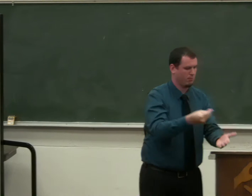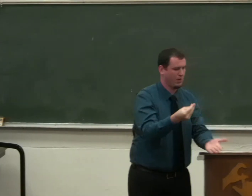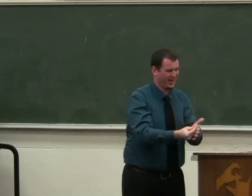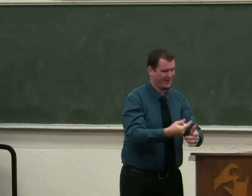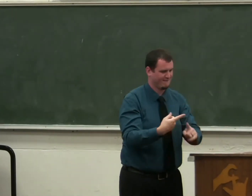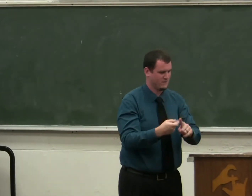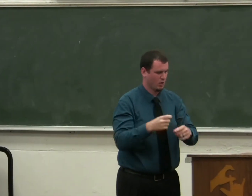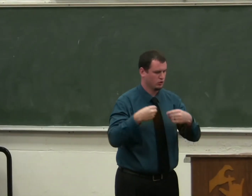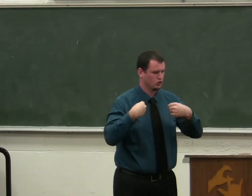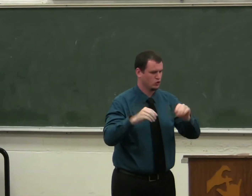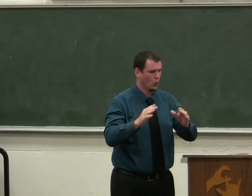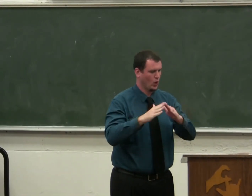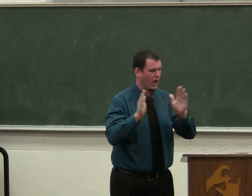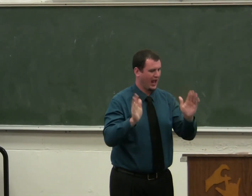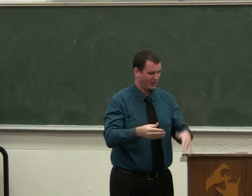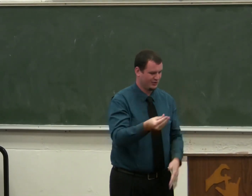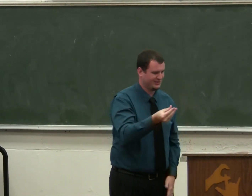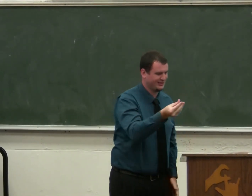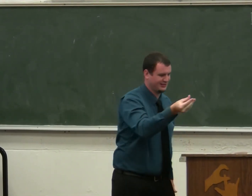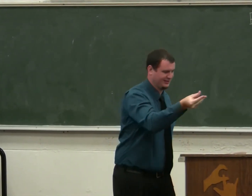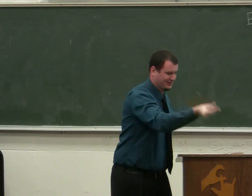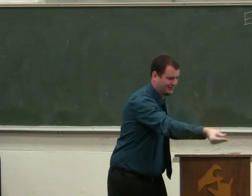after they sold their house, they give it to the church.